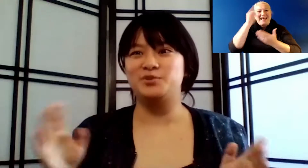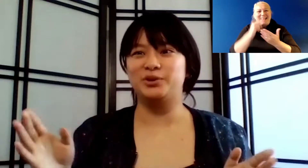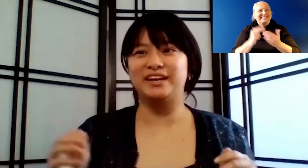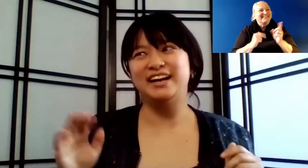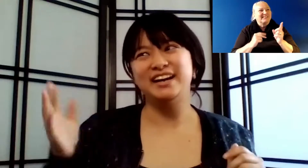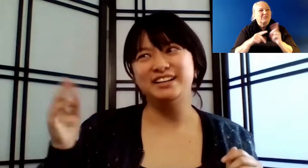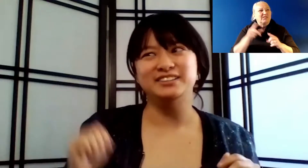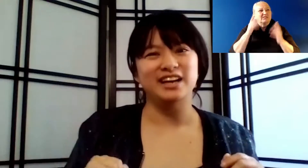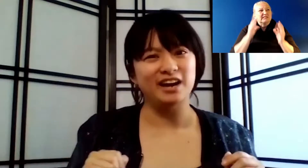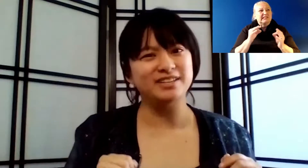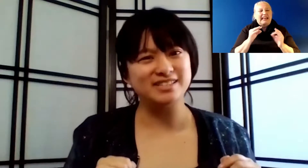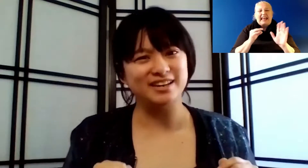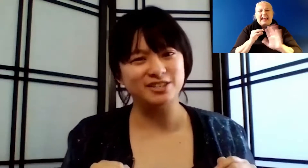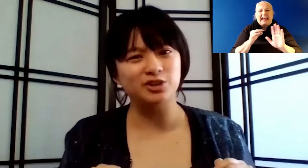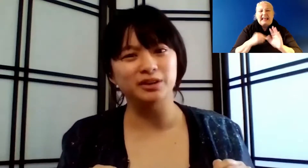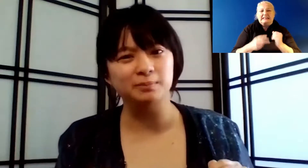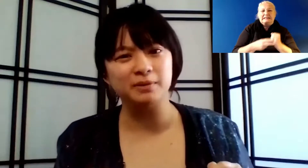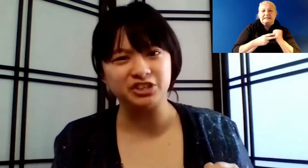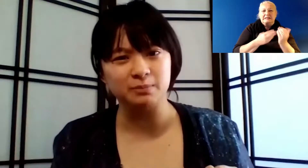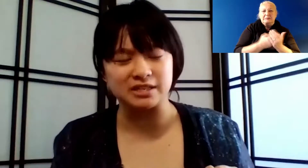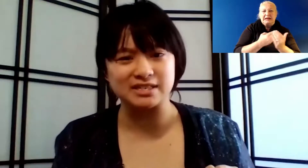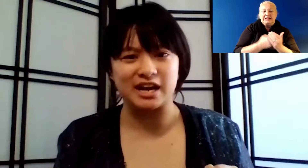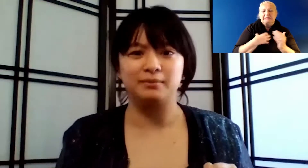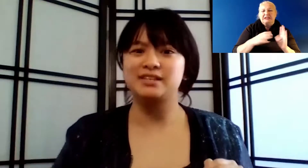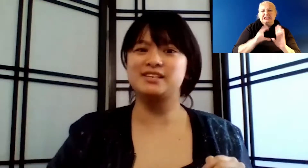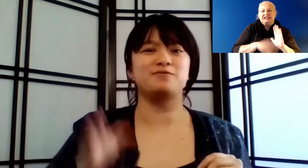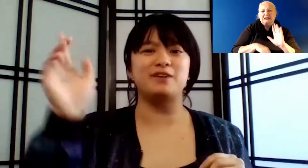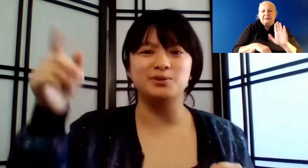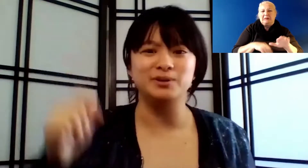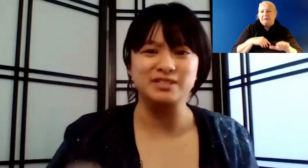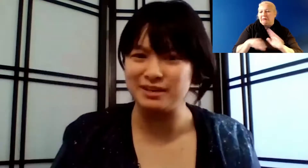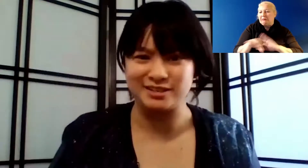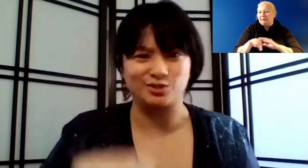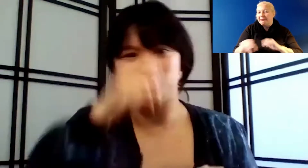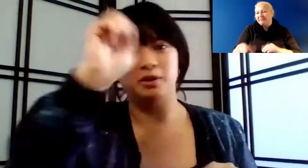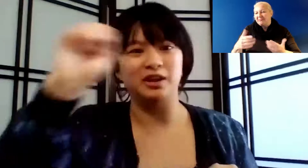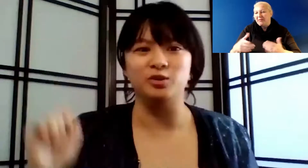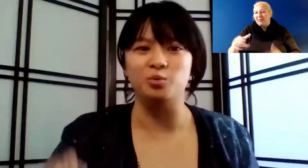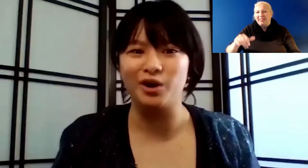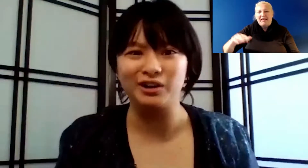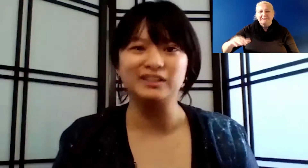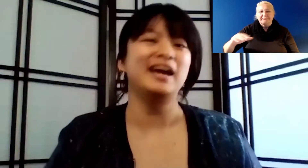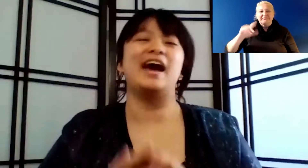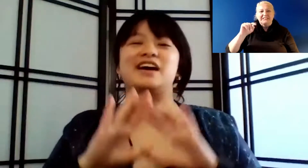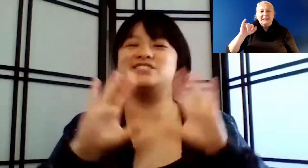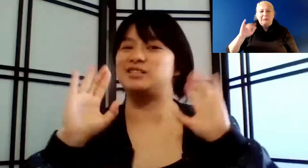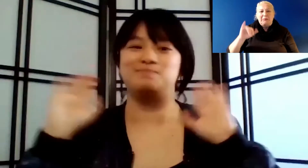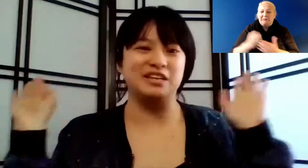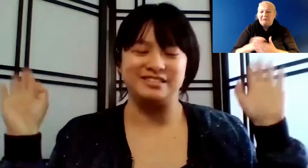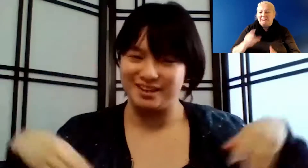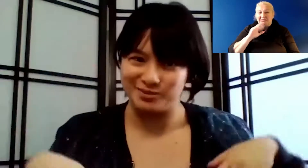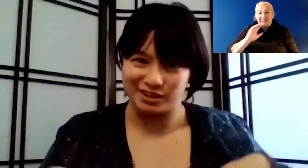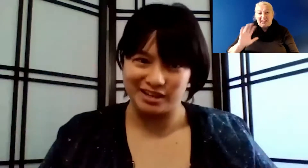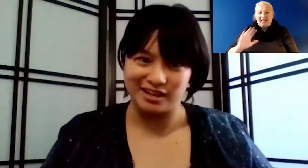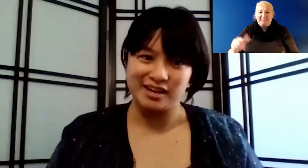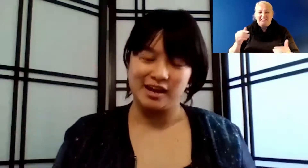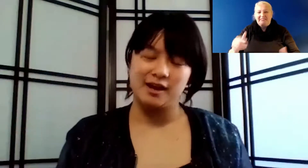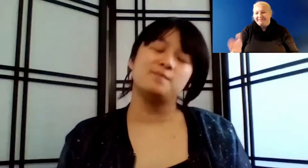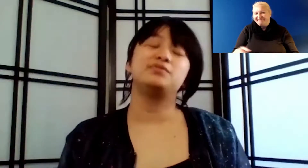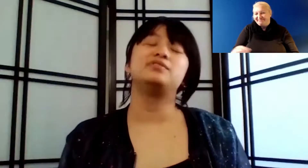like, I've decided to go a little bit cheap this time. Let's get 5-year-old Timmy to scribble on the wall and just be done with it. These